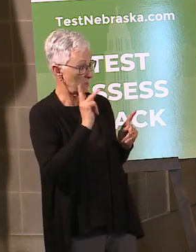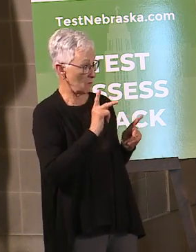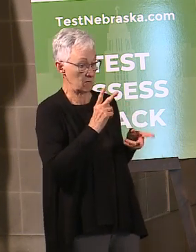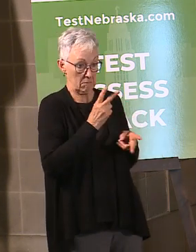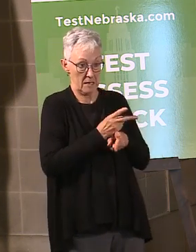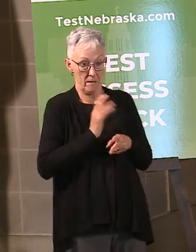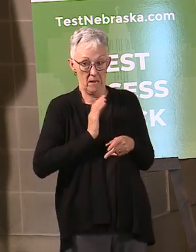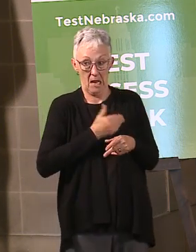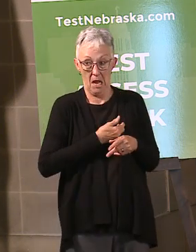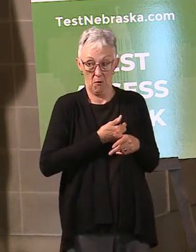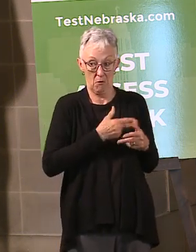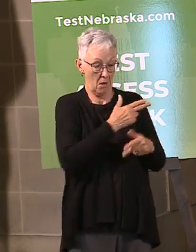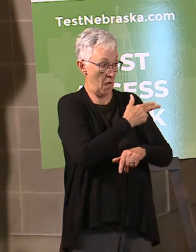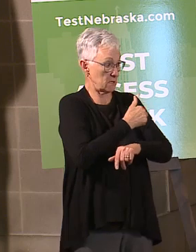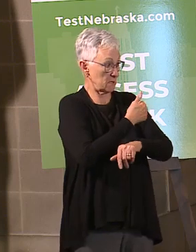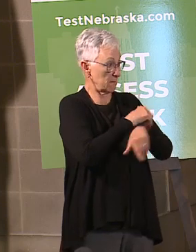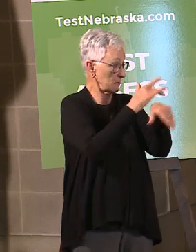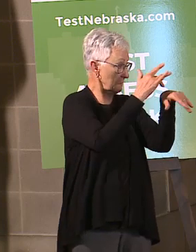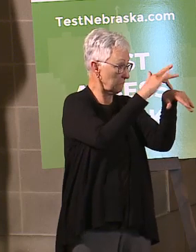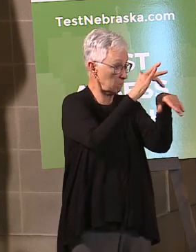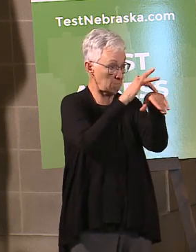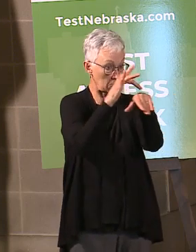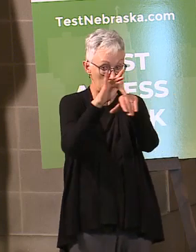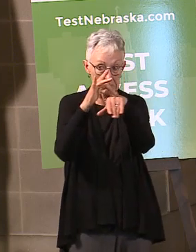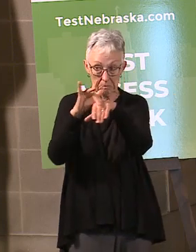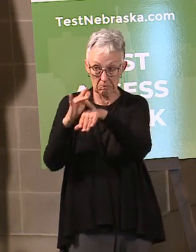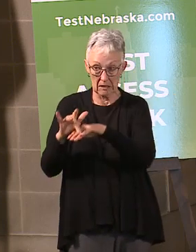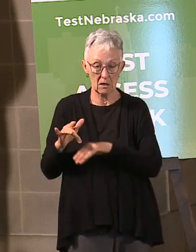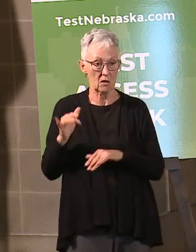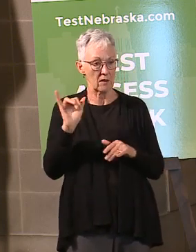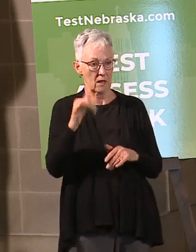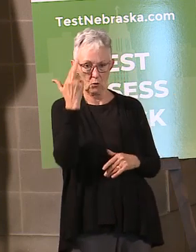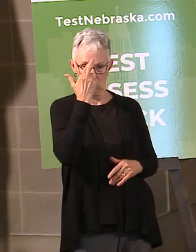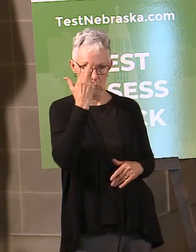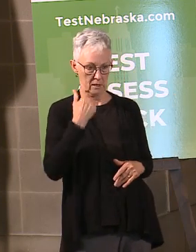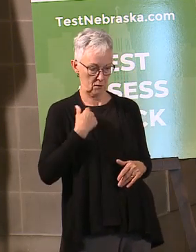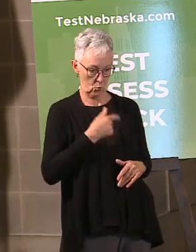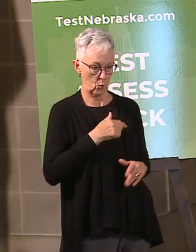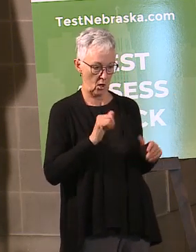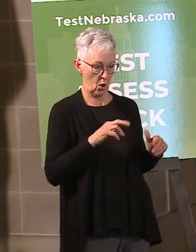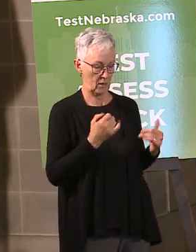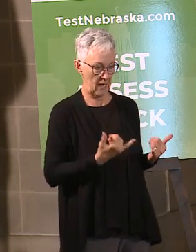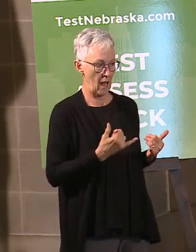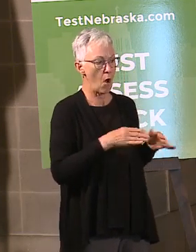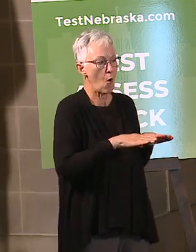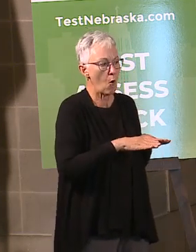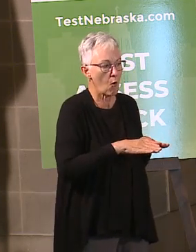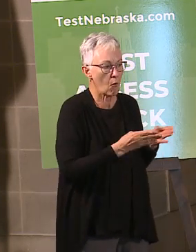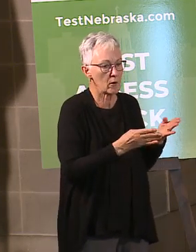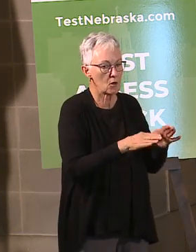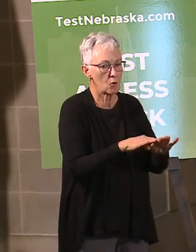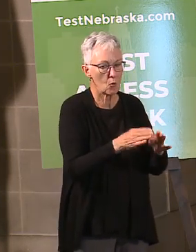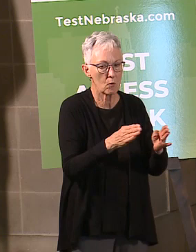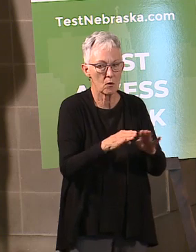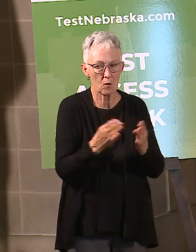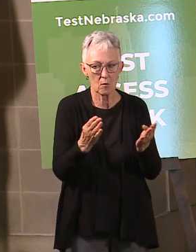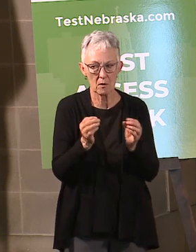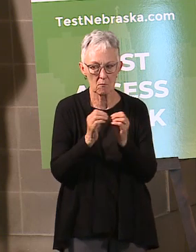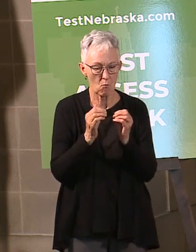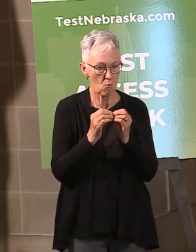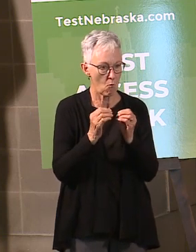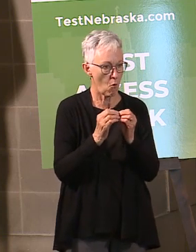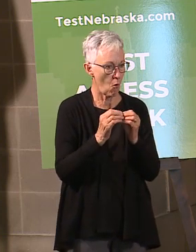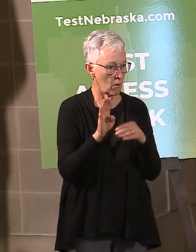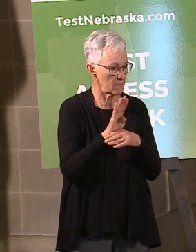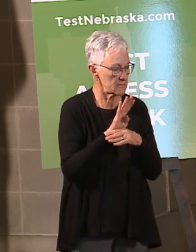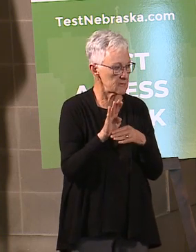system. And so now what we're doing is taking that step, loosening those restrictions a step at a time, seeing what happens with regard